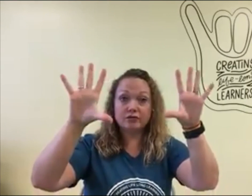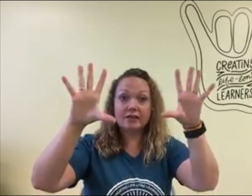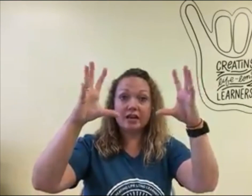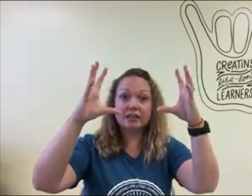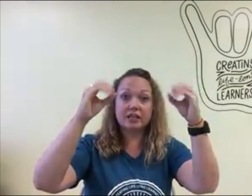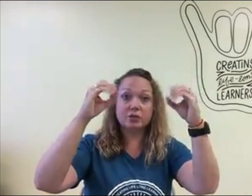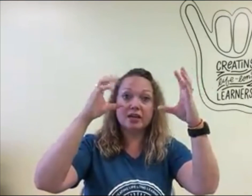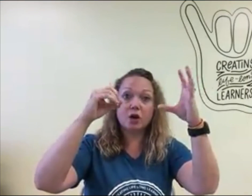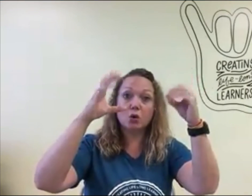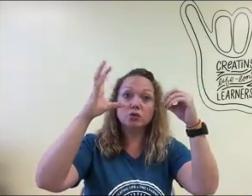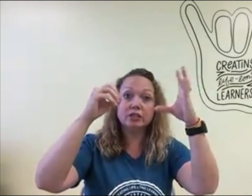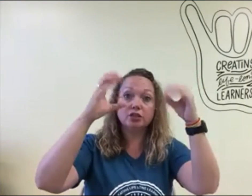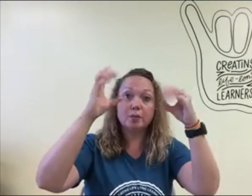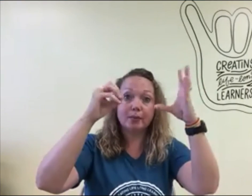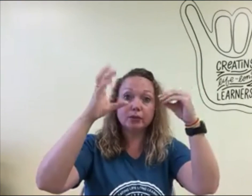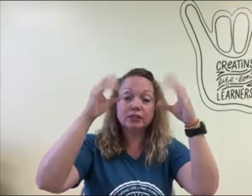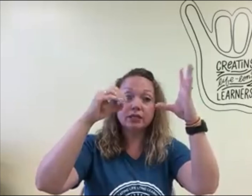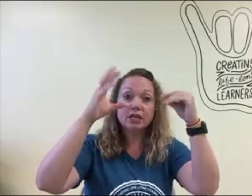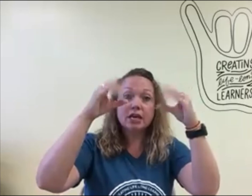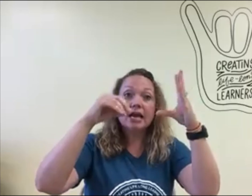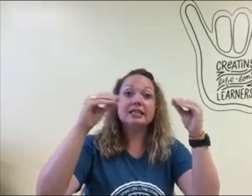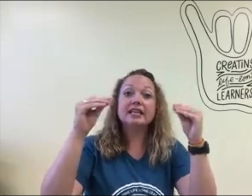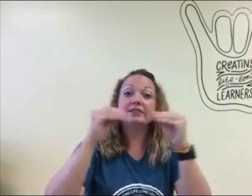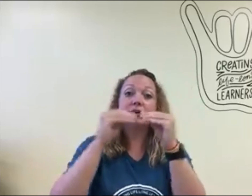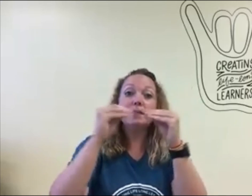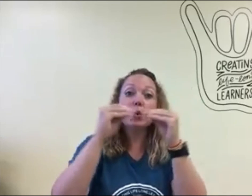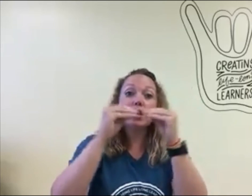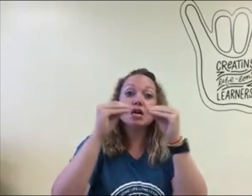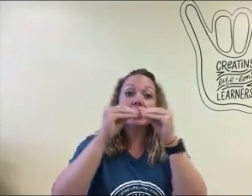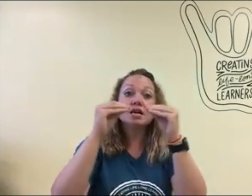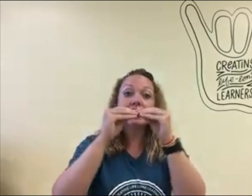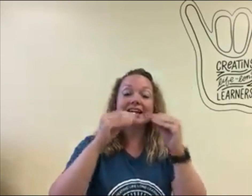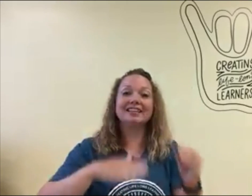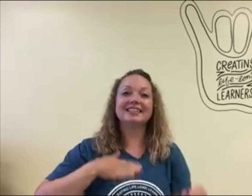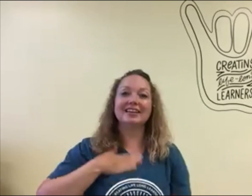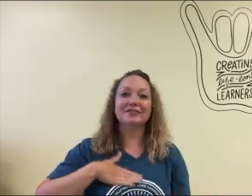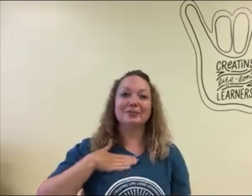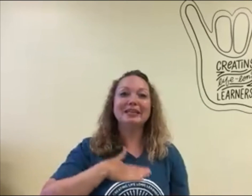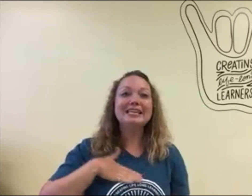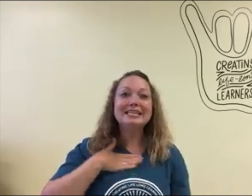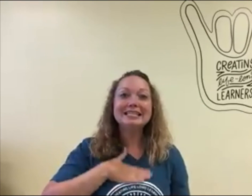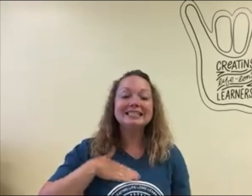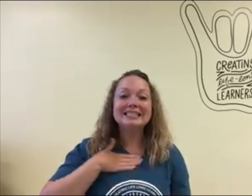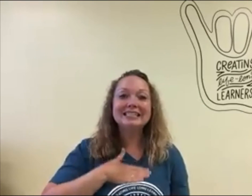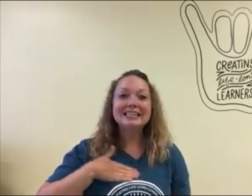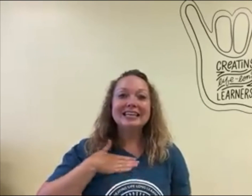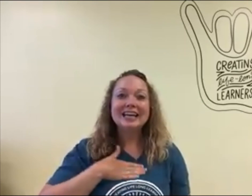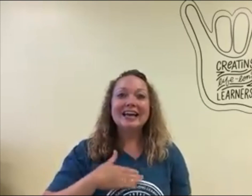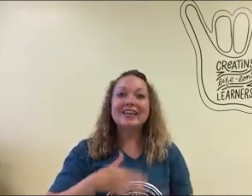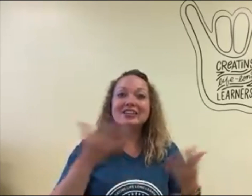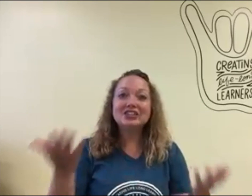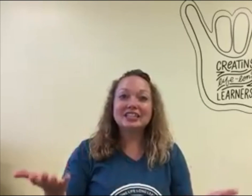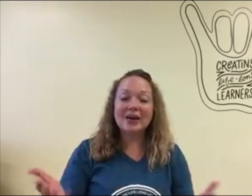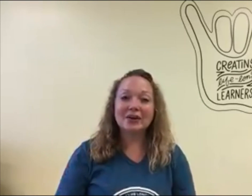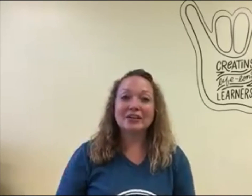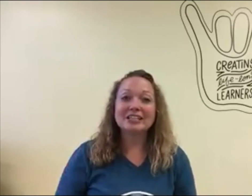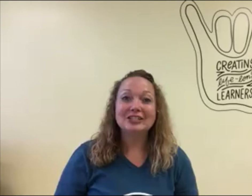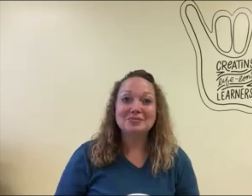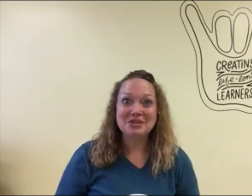make O's and you do bubbles. And the sign for more, and the sign for please. And that's just allowing our kids to communicate a little bit better